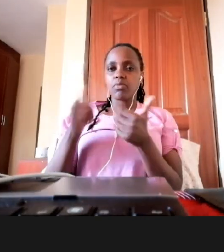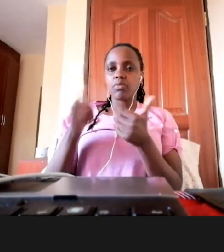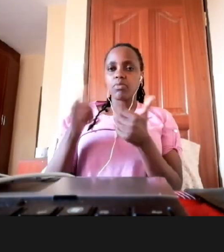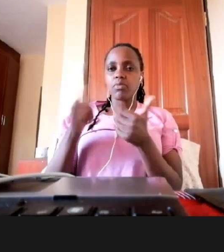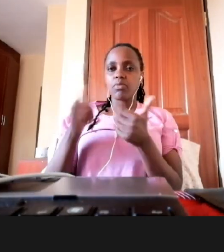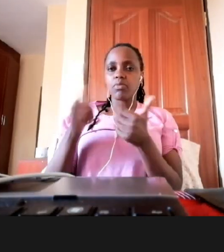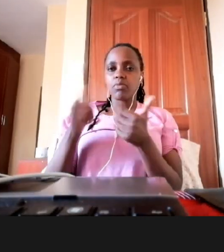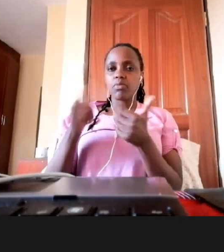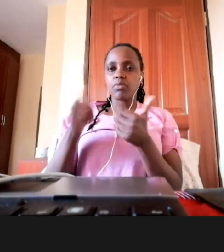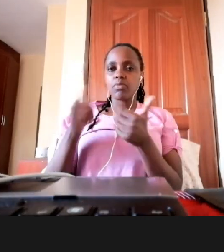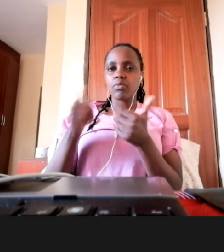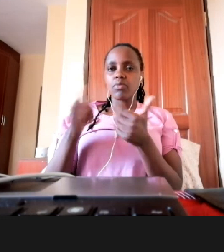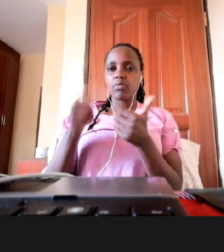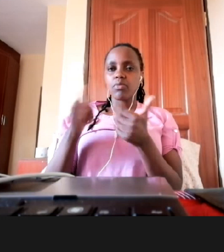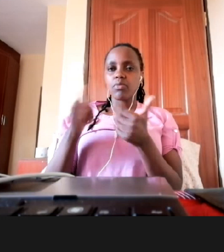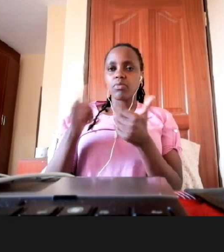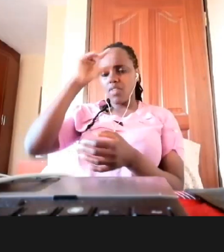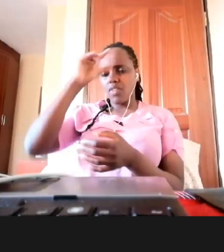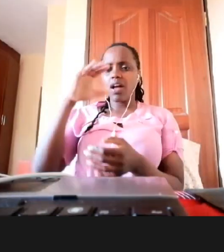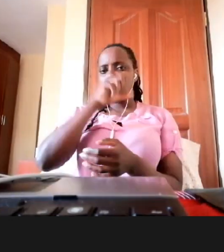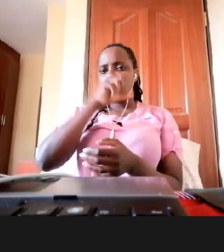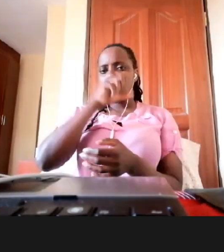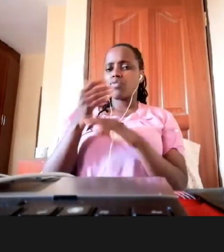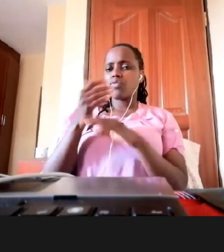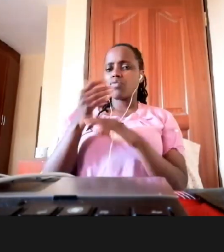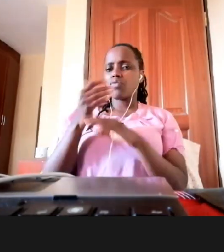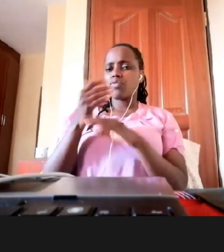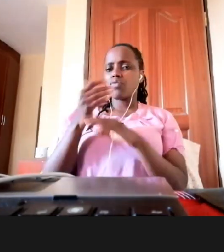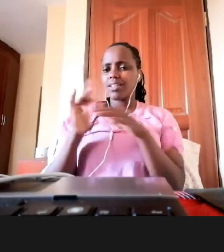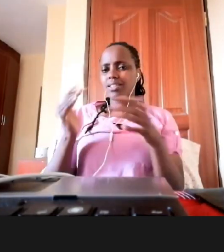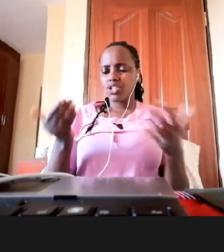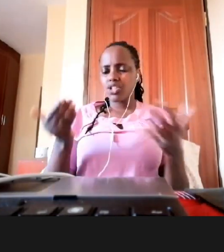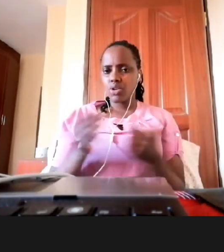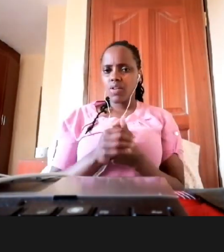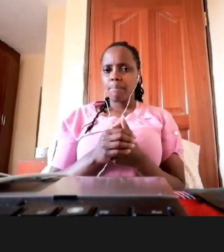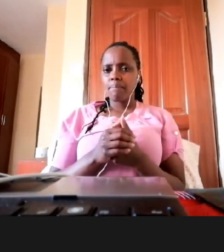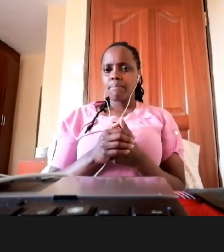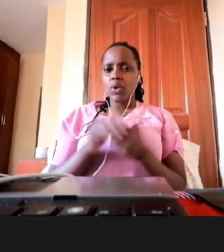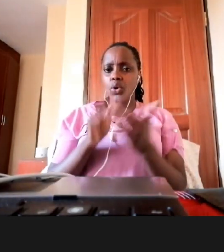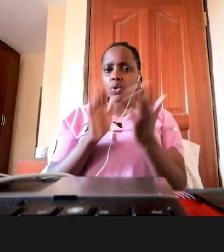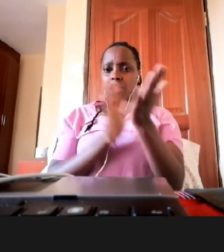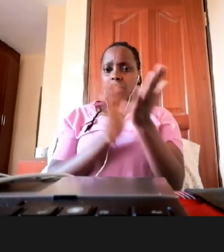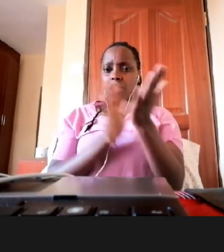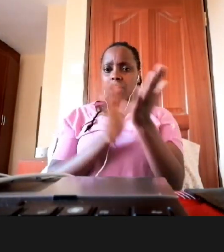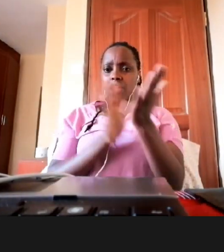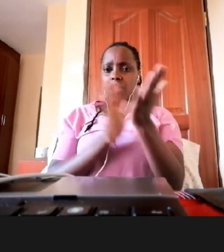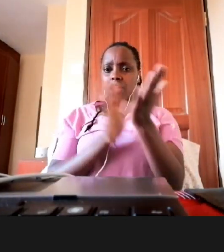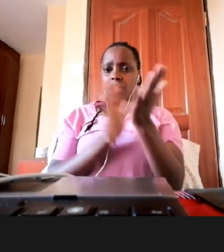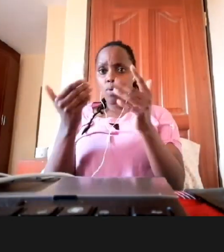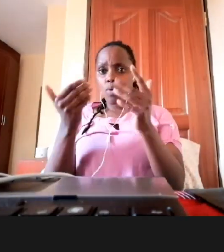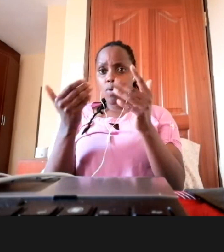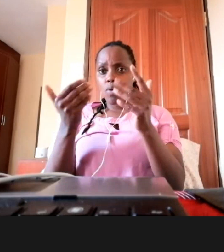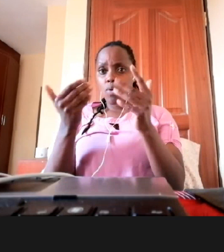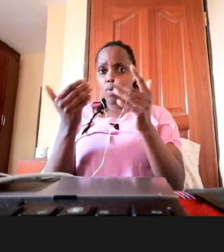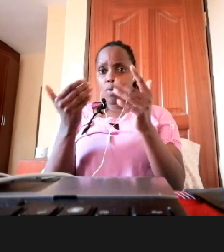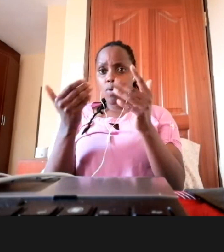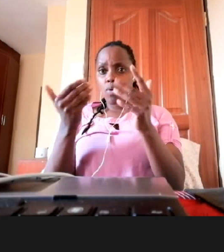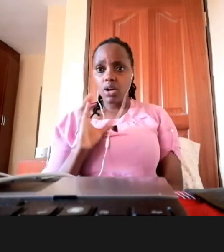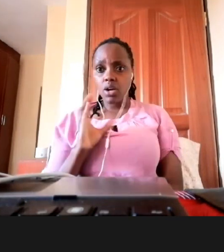government, the lack of sensitization on recommendations from the African